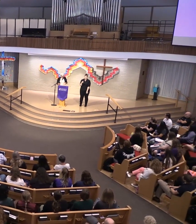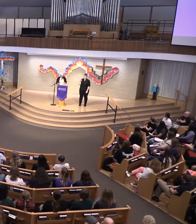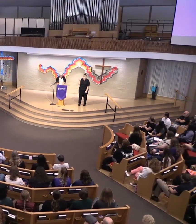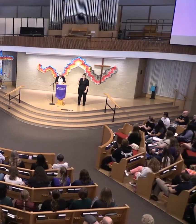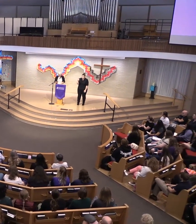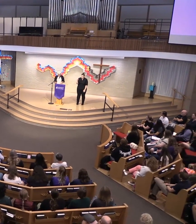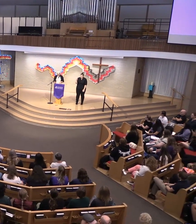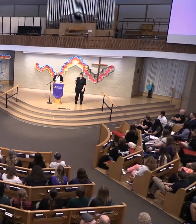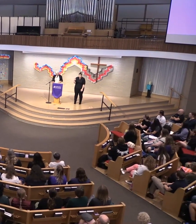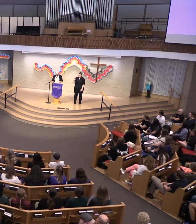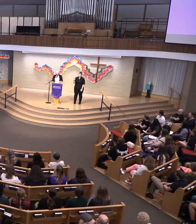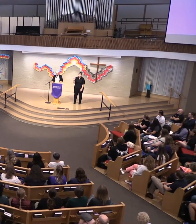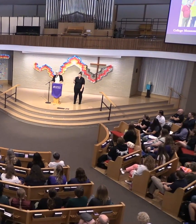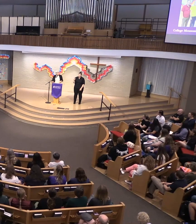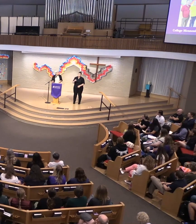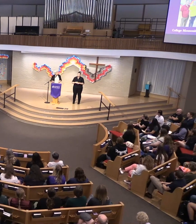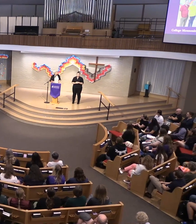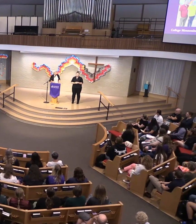1903.